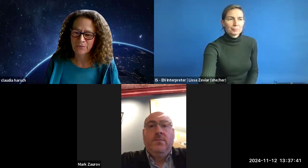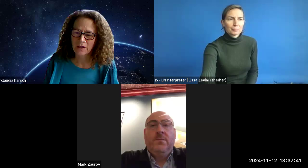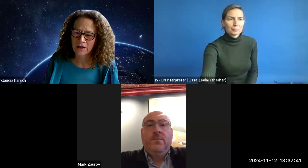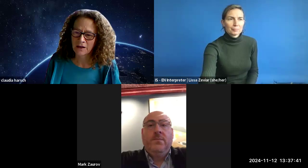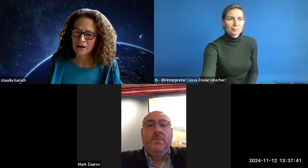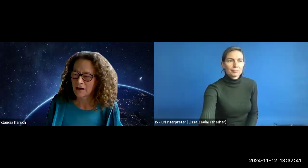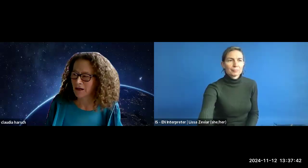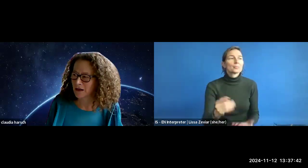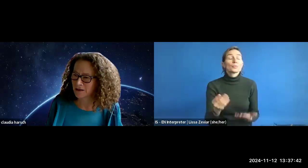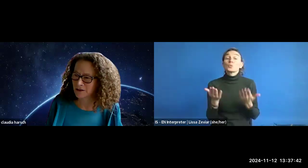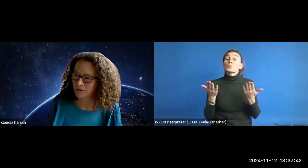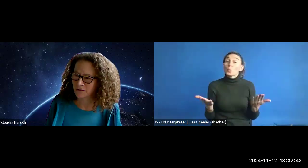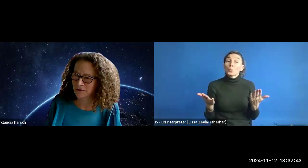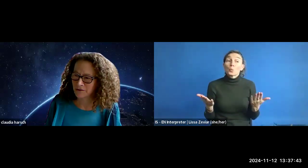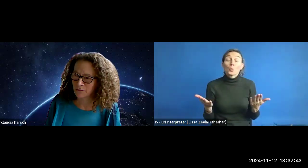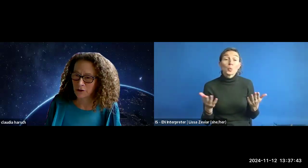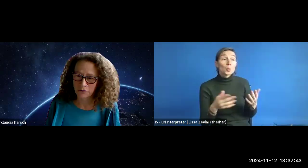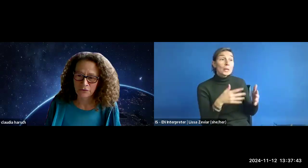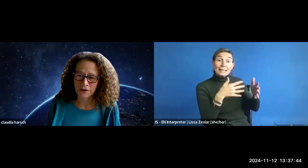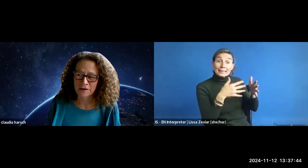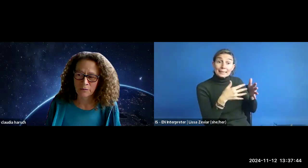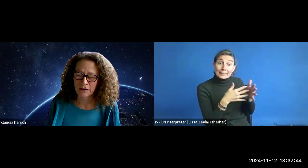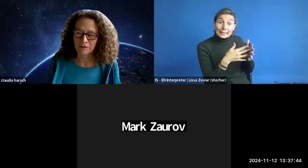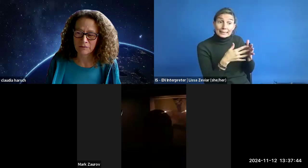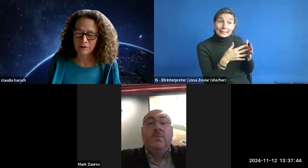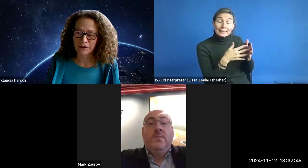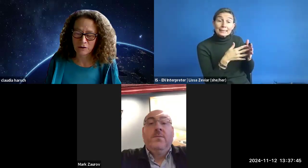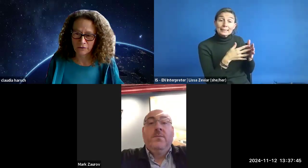test. And